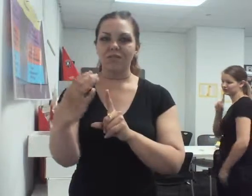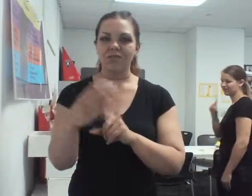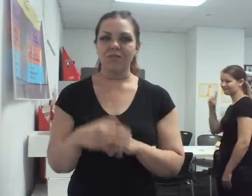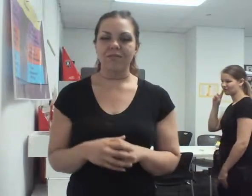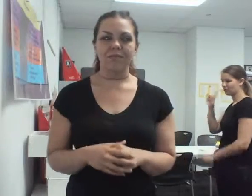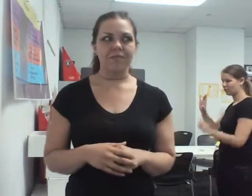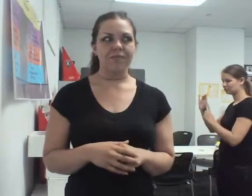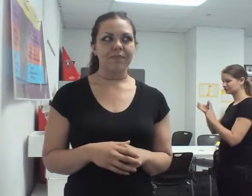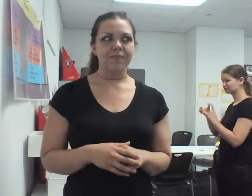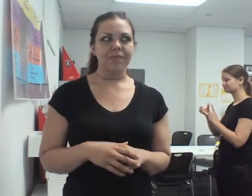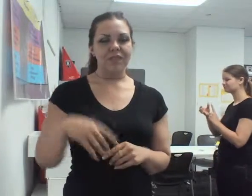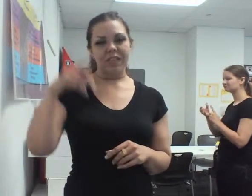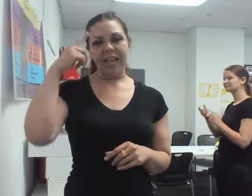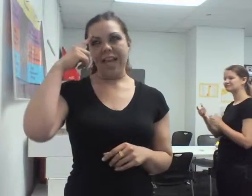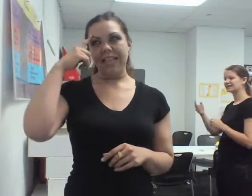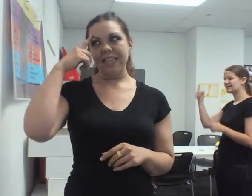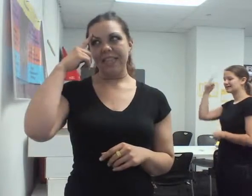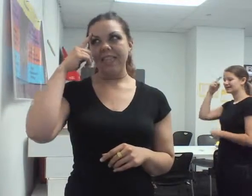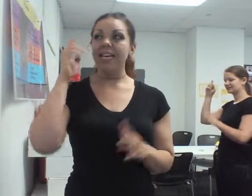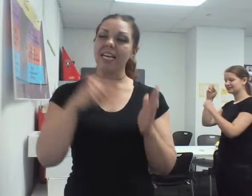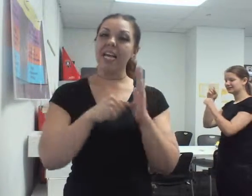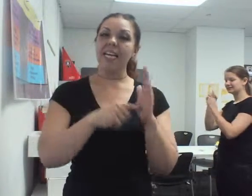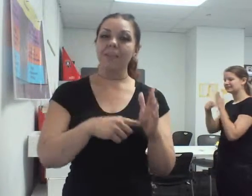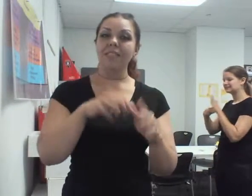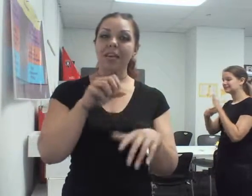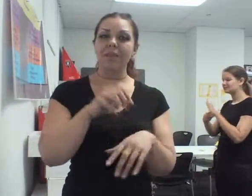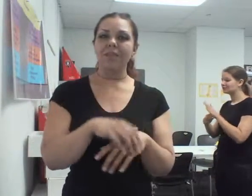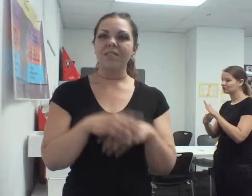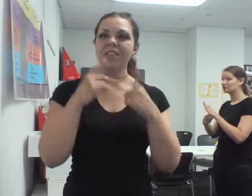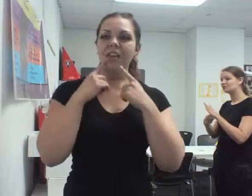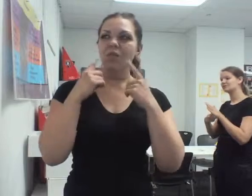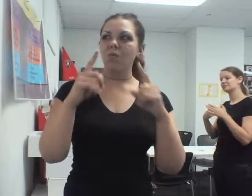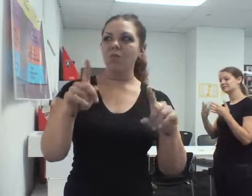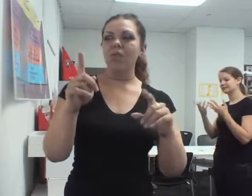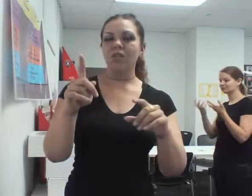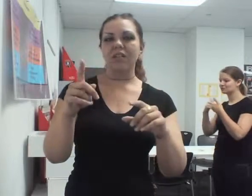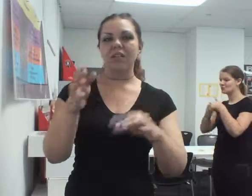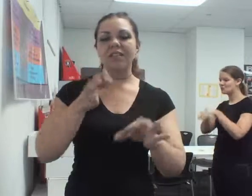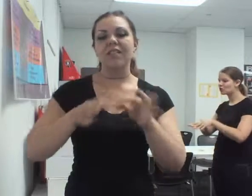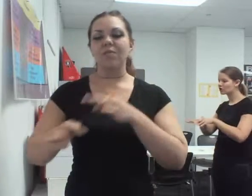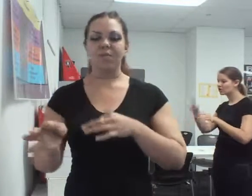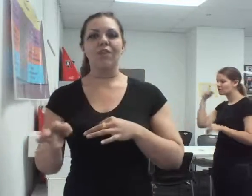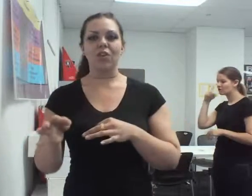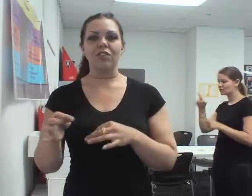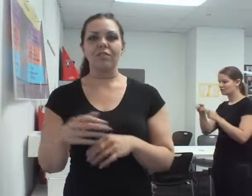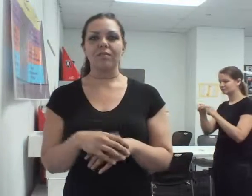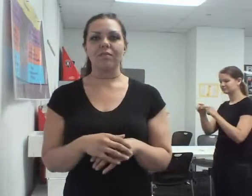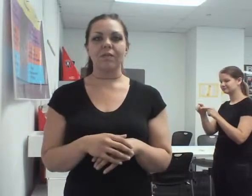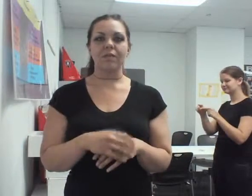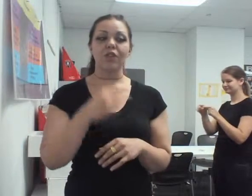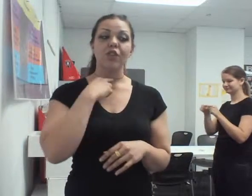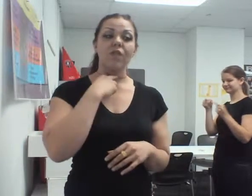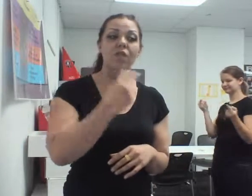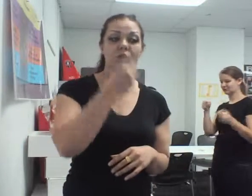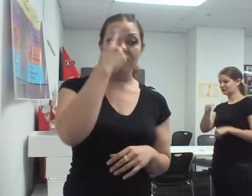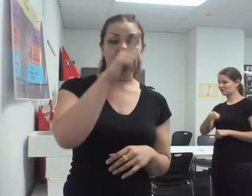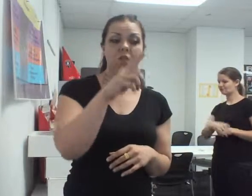Think of an example that would work in reverse. You're voicing for your deaf presenter. They're giving an autobiography of their